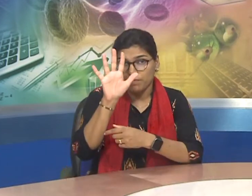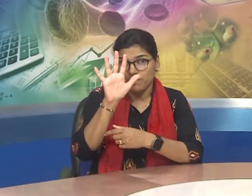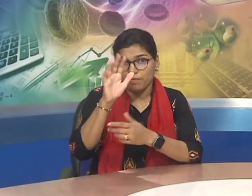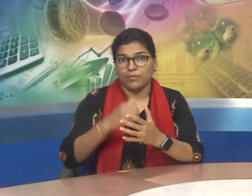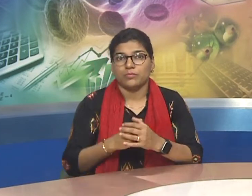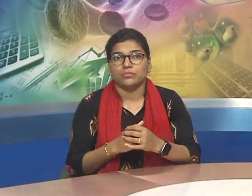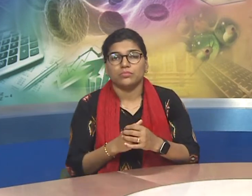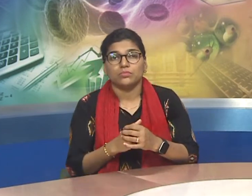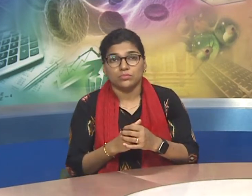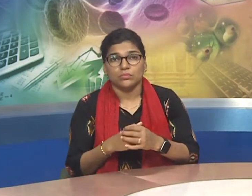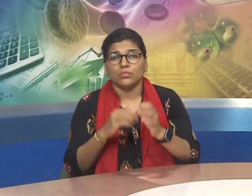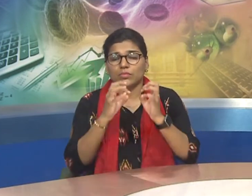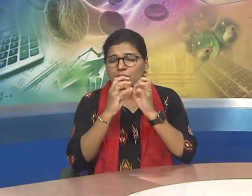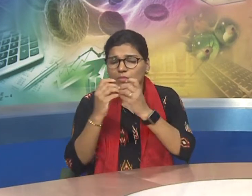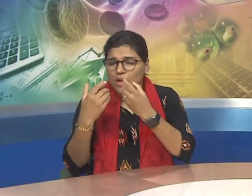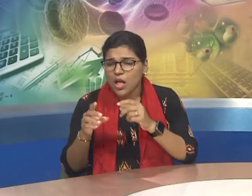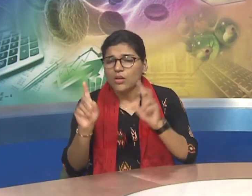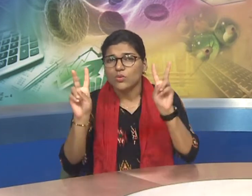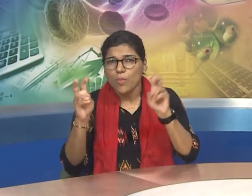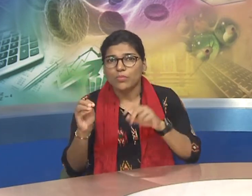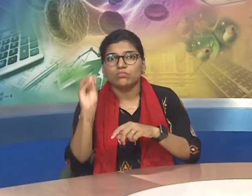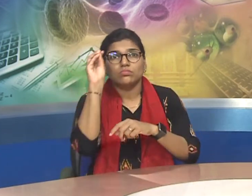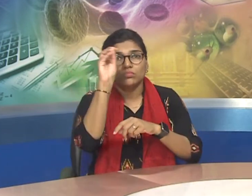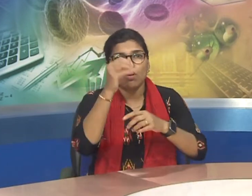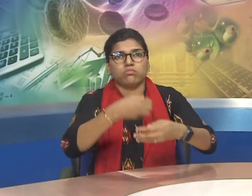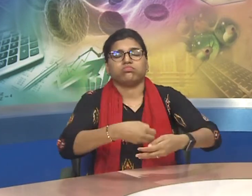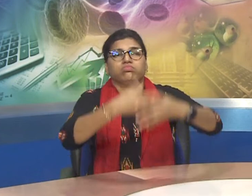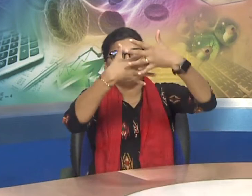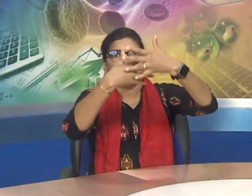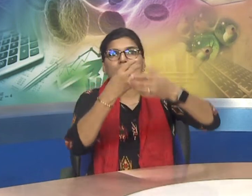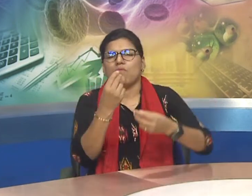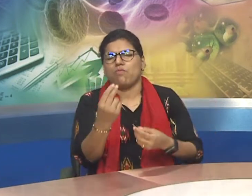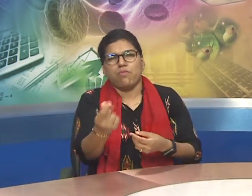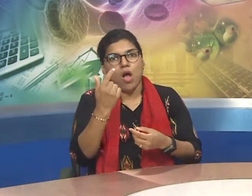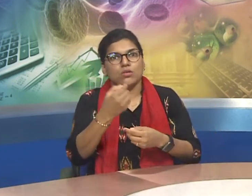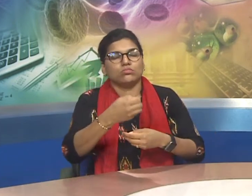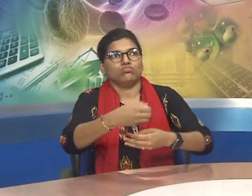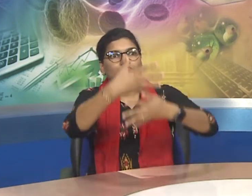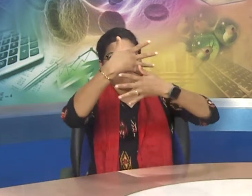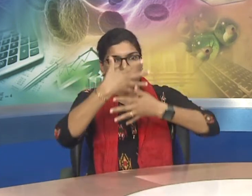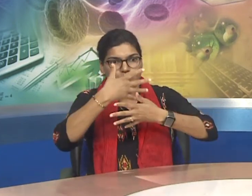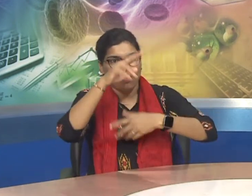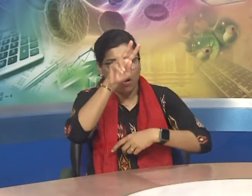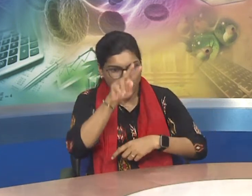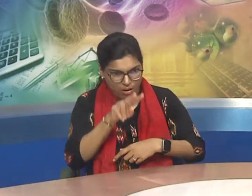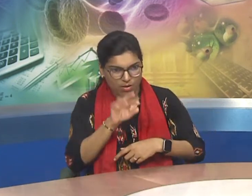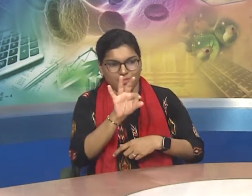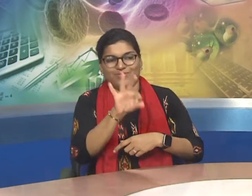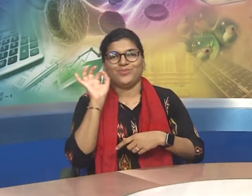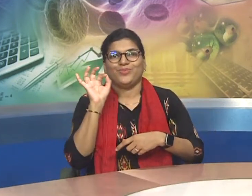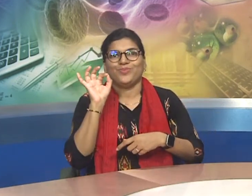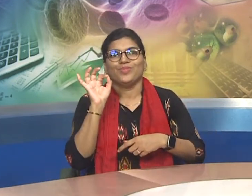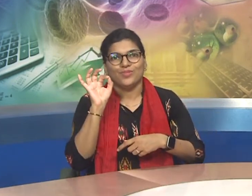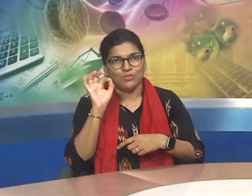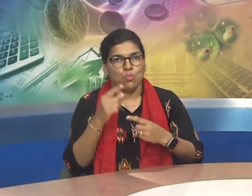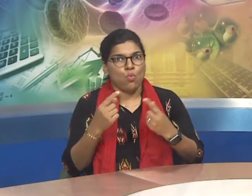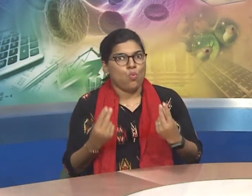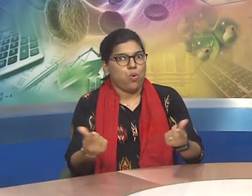library in automation. Point number 5. Speedy processing of information and its